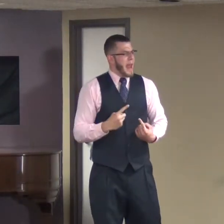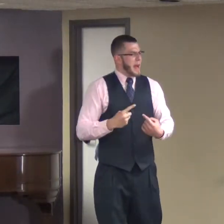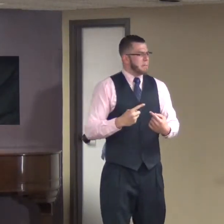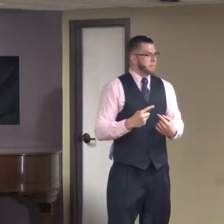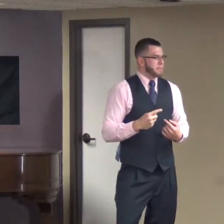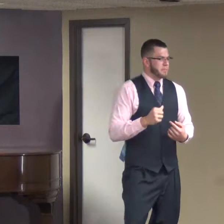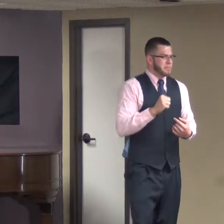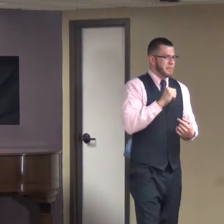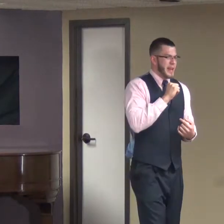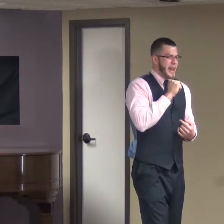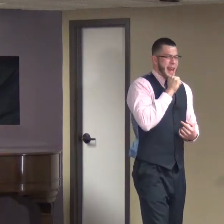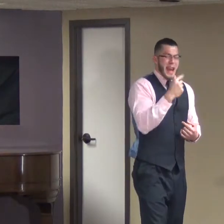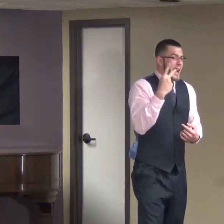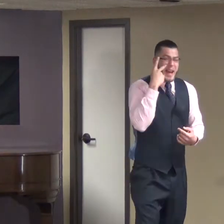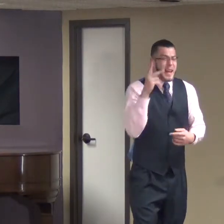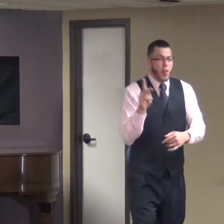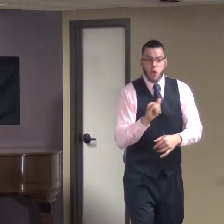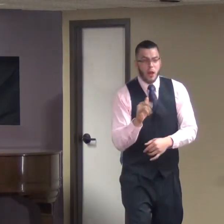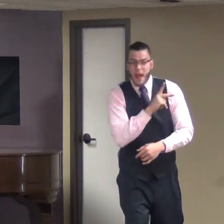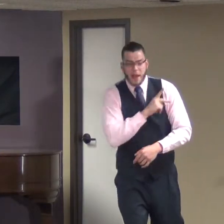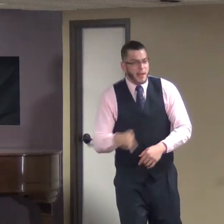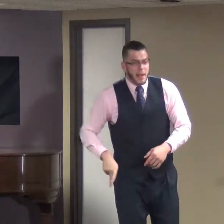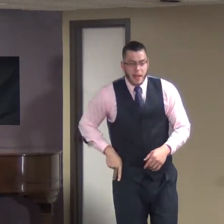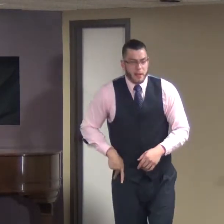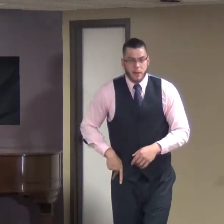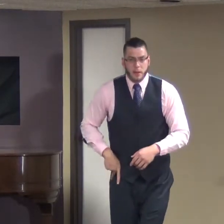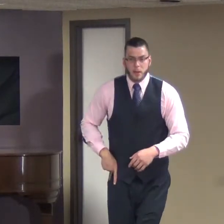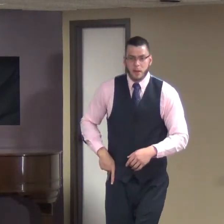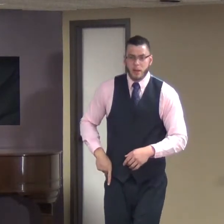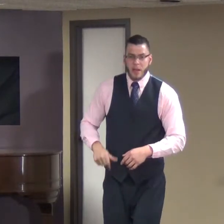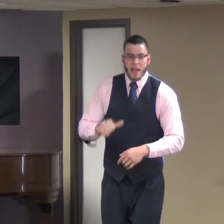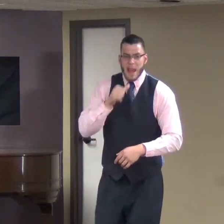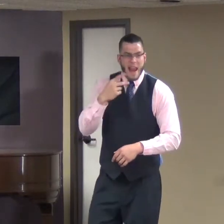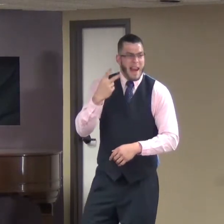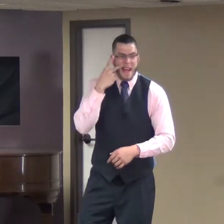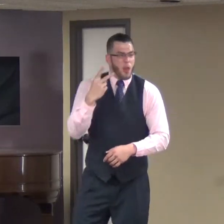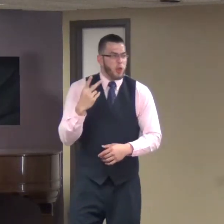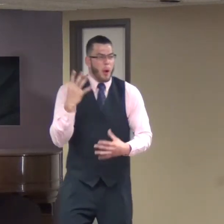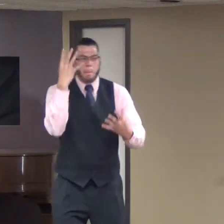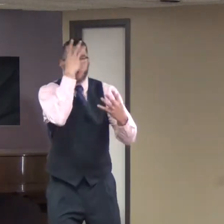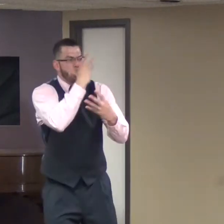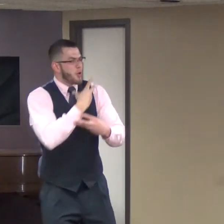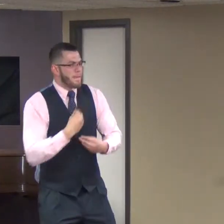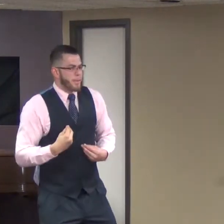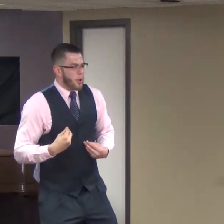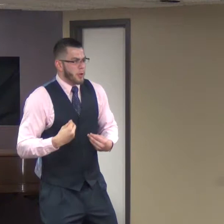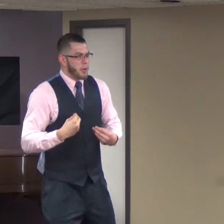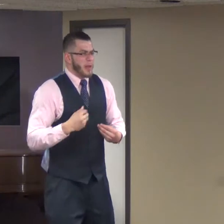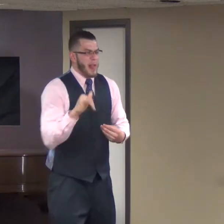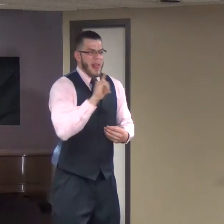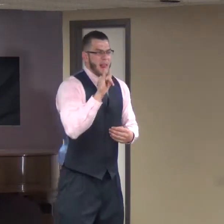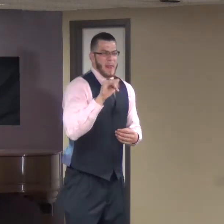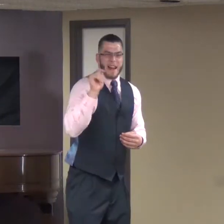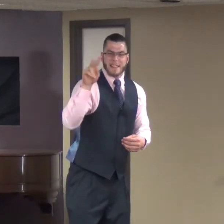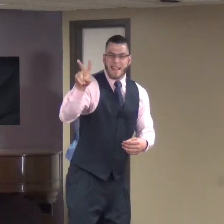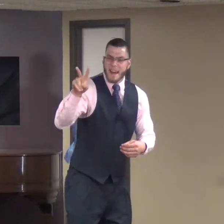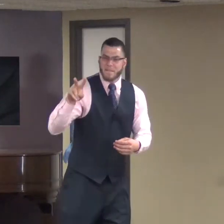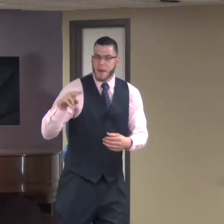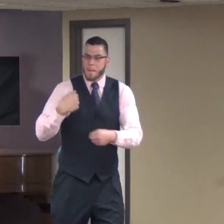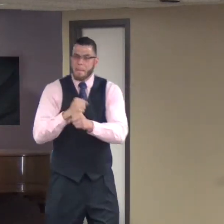came, he didn't look like a king. He didn't look beautiful like TV makes